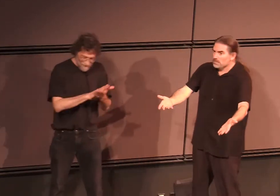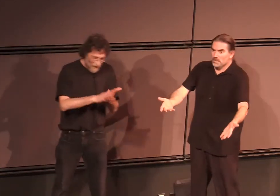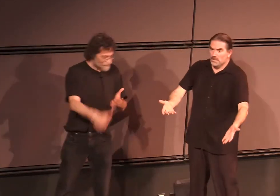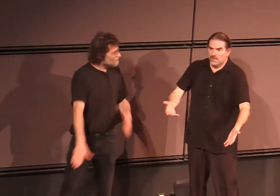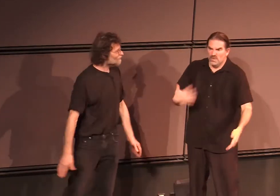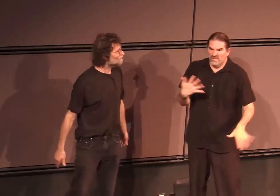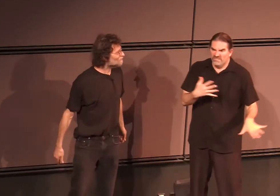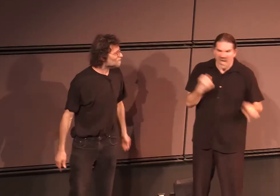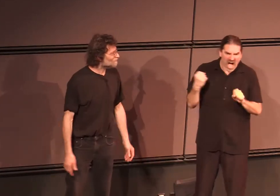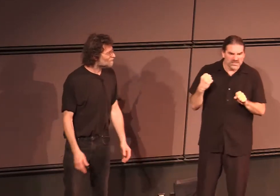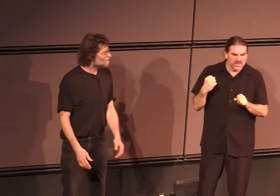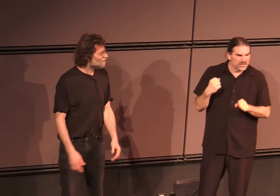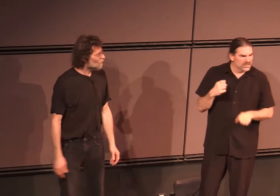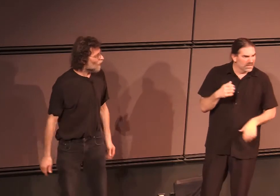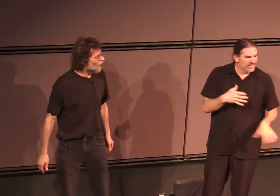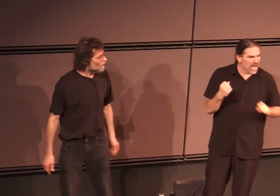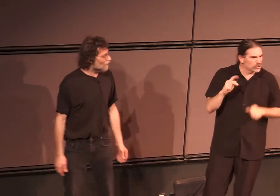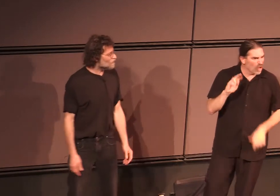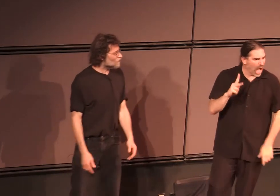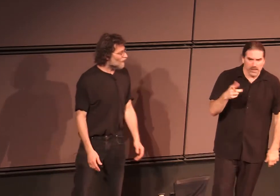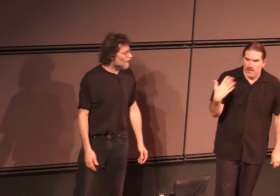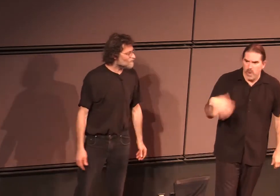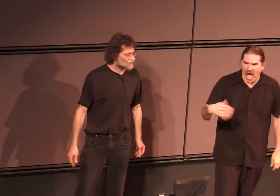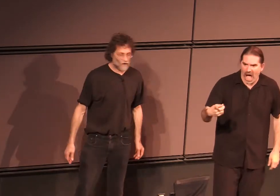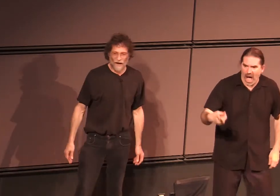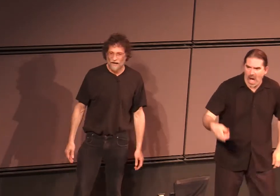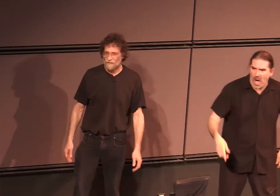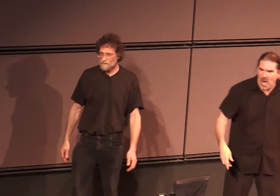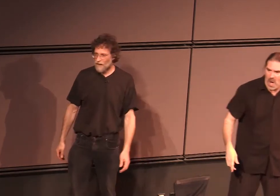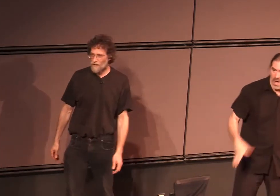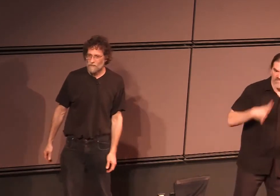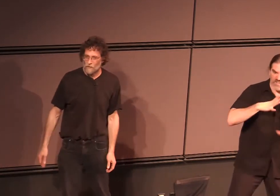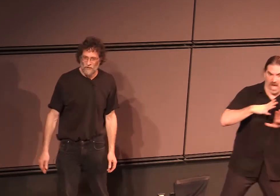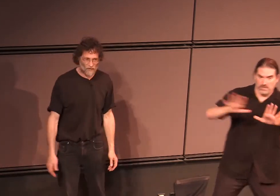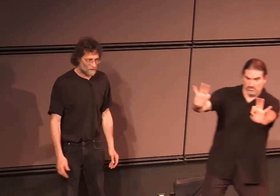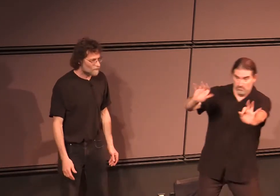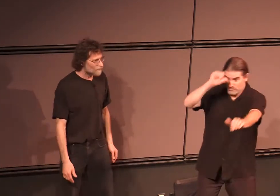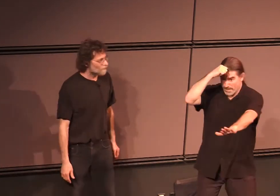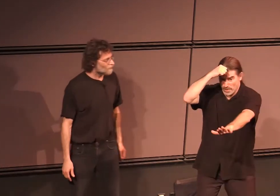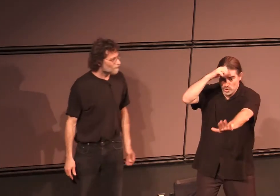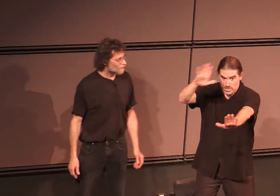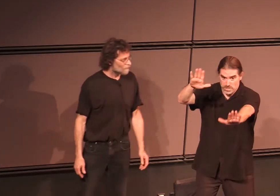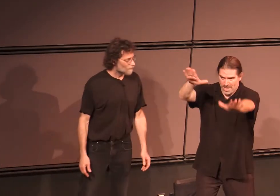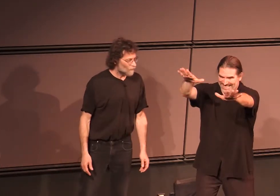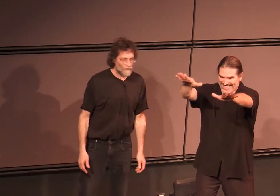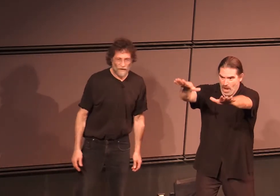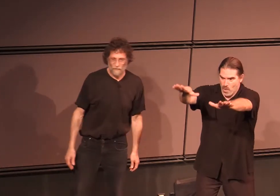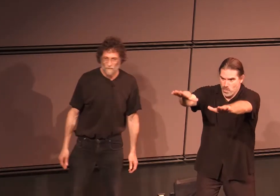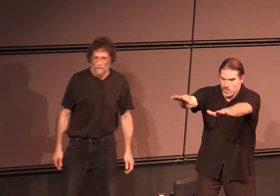Nice. Wow, that was fast. Track. Evolution. Okay, remember that.